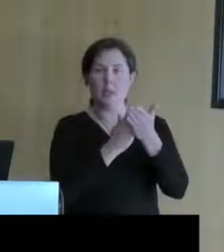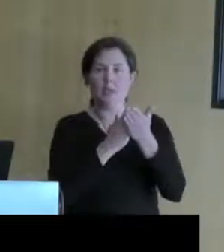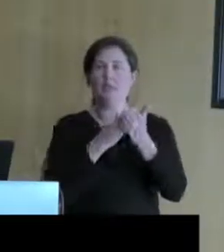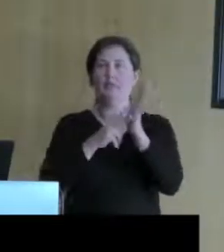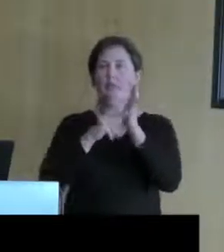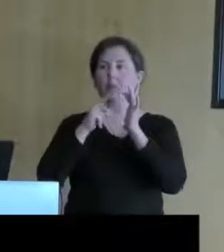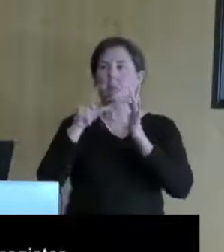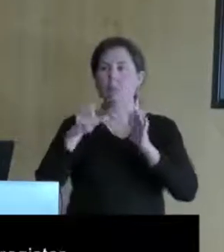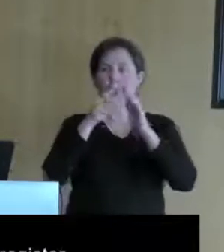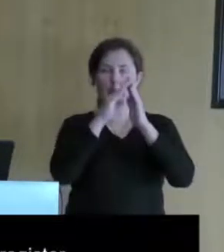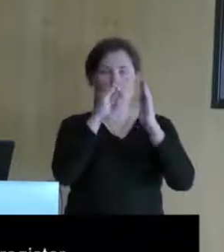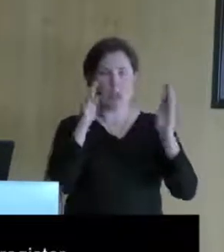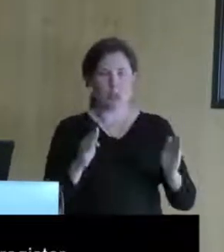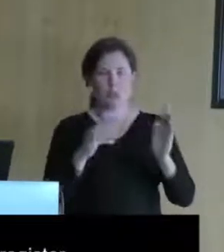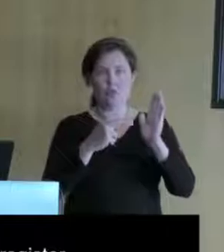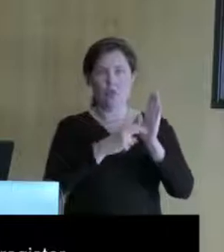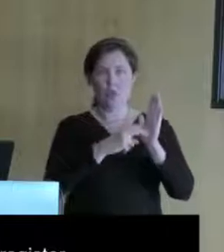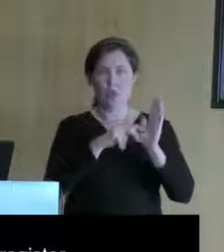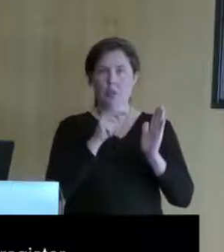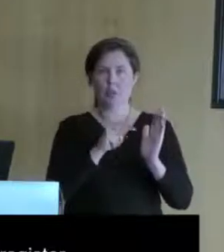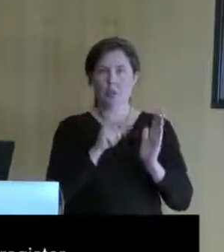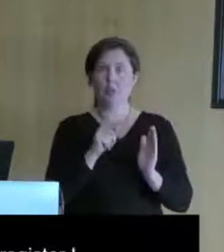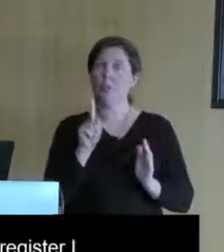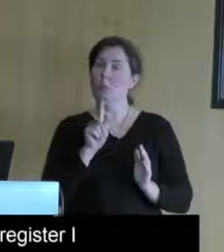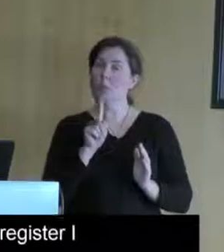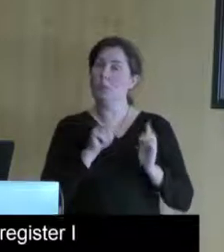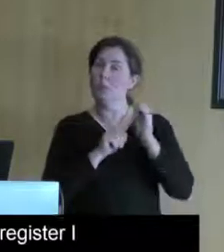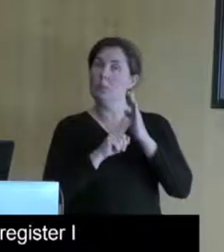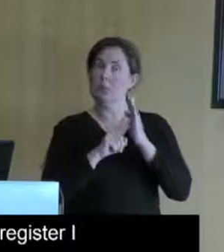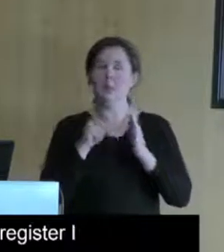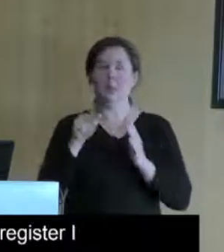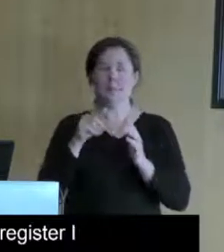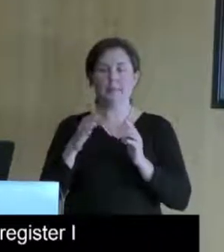they'll be able to access housing through the register.